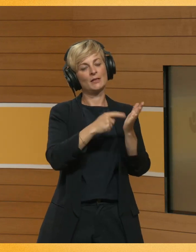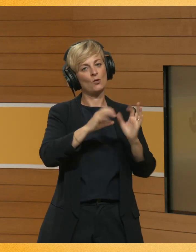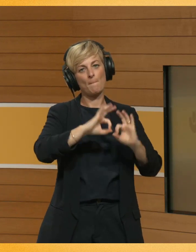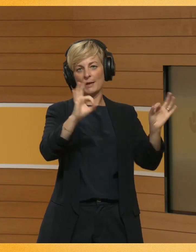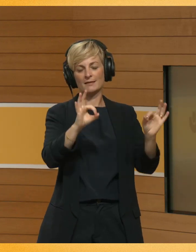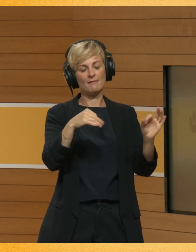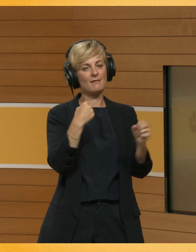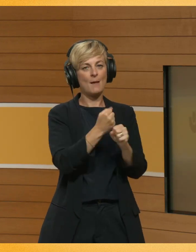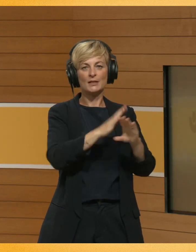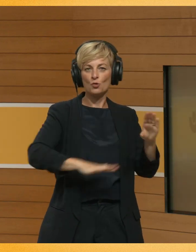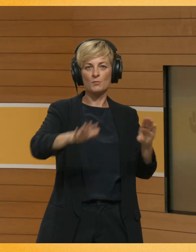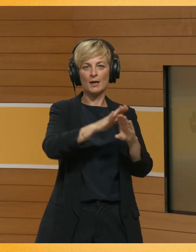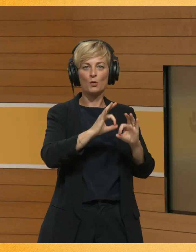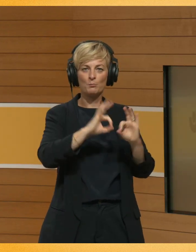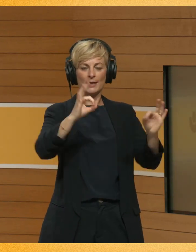well-being.